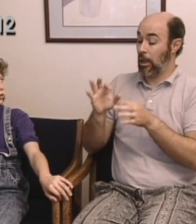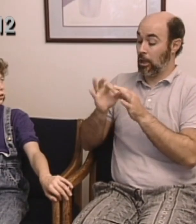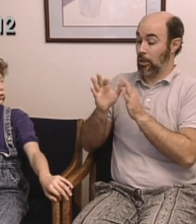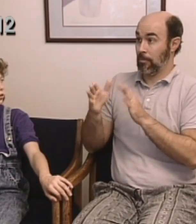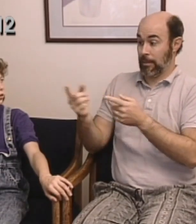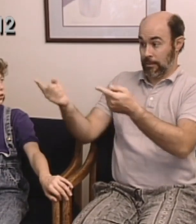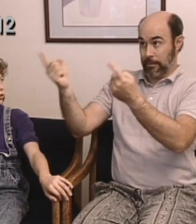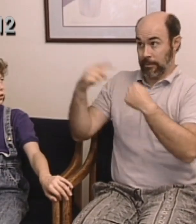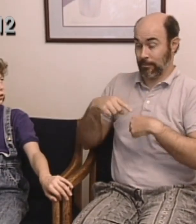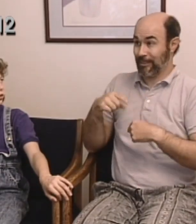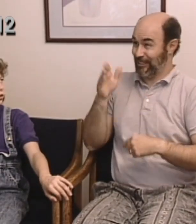go ahead.